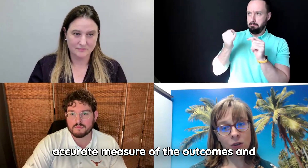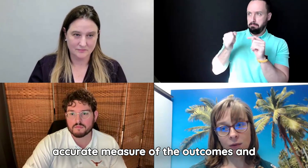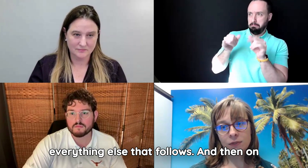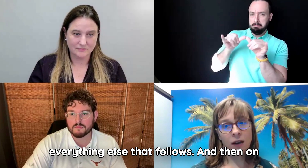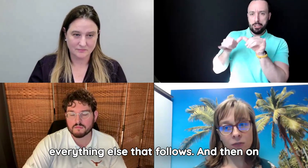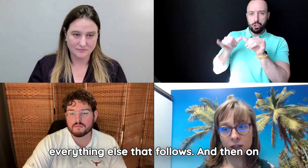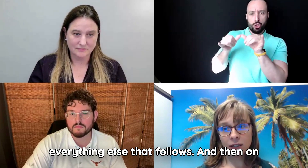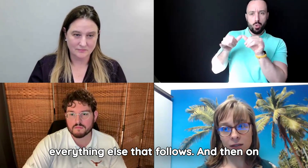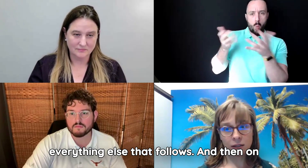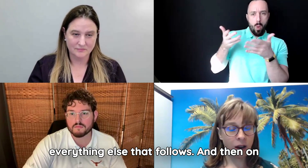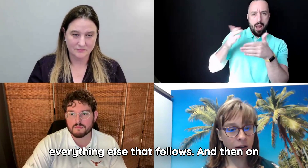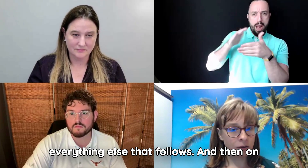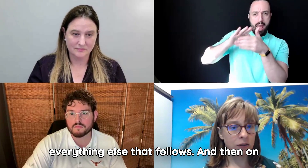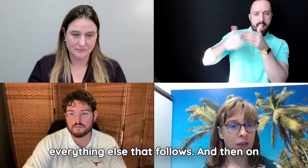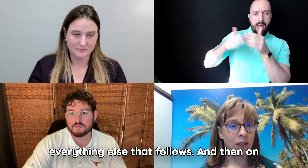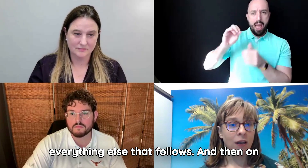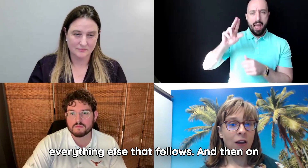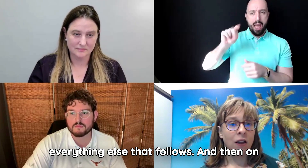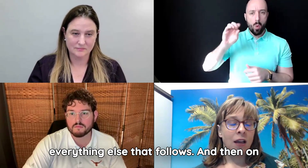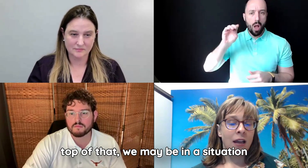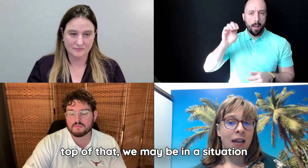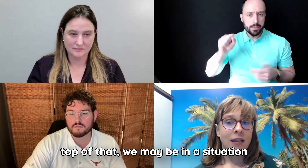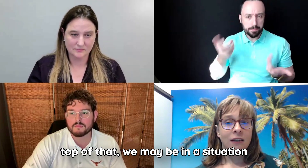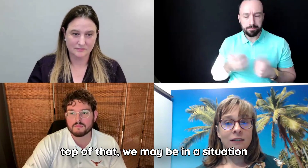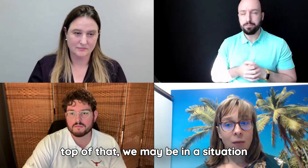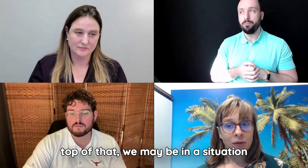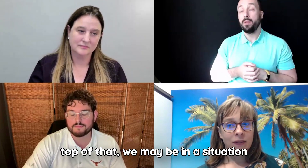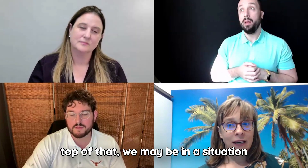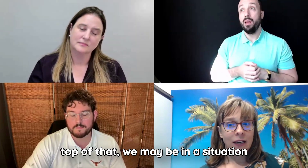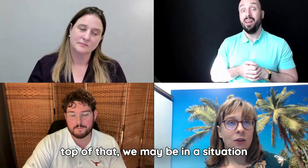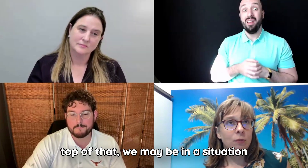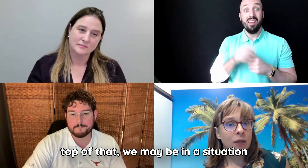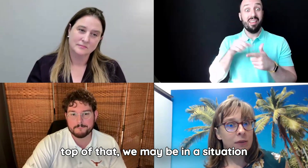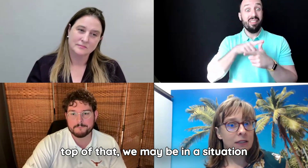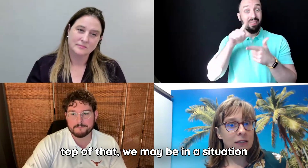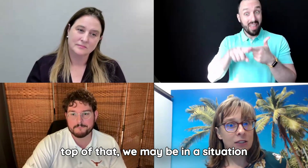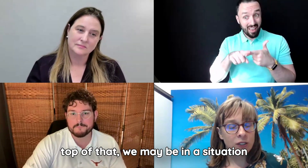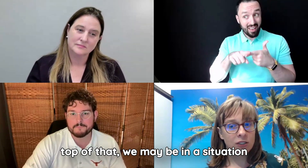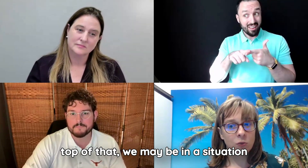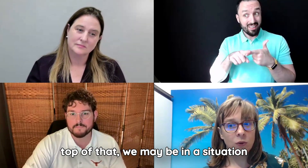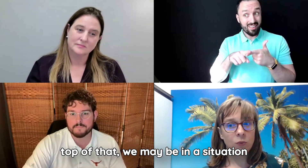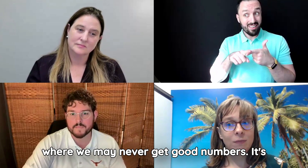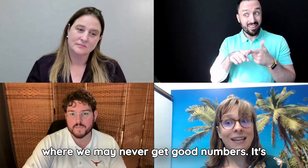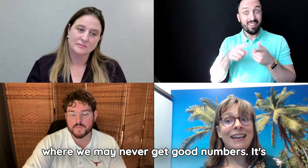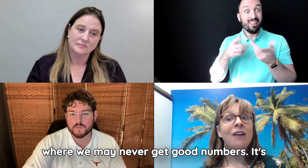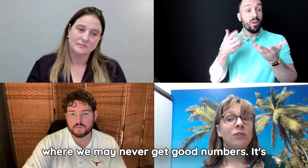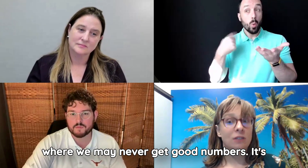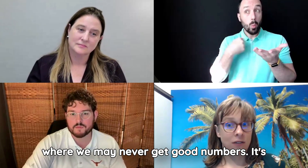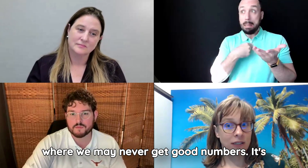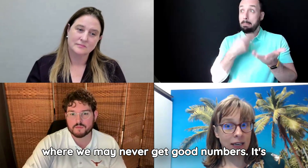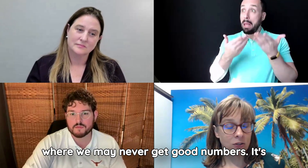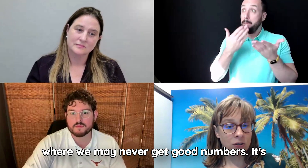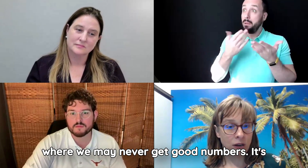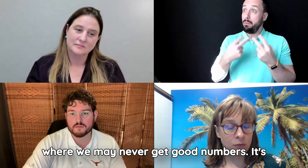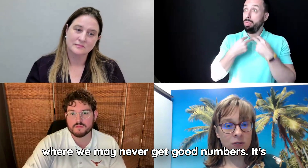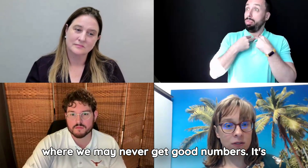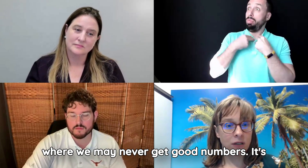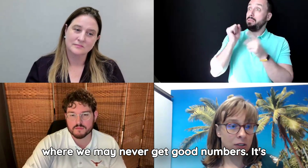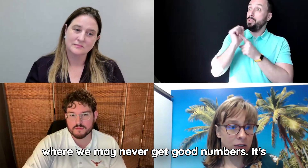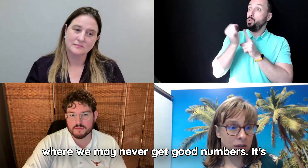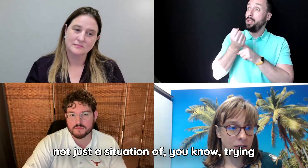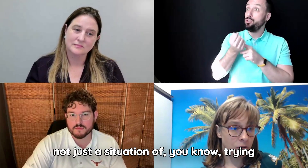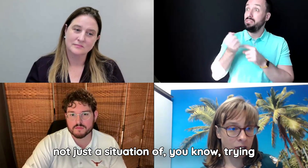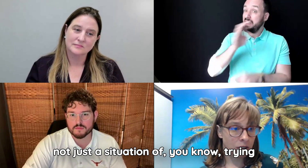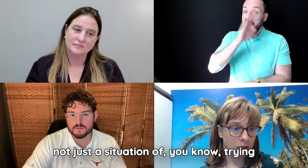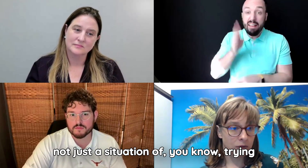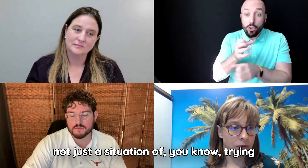the outcomes and everything else that follows. And then on top of that, we may be in a situation where we may never get good numbers. It's